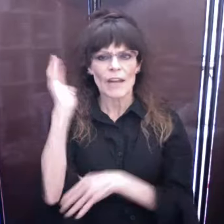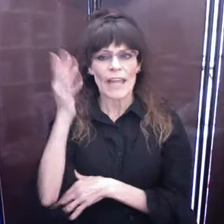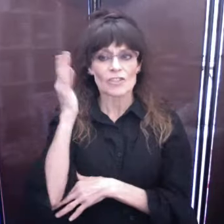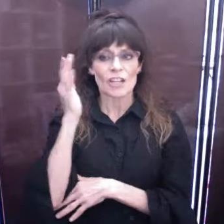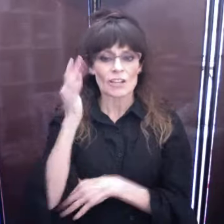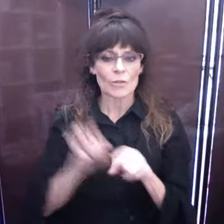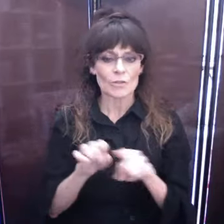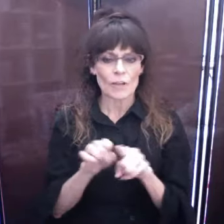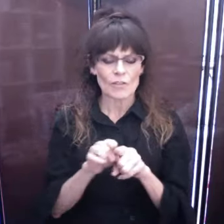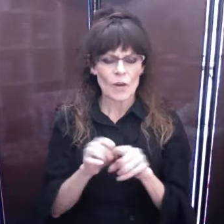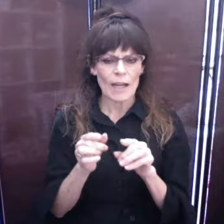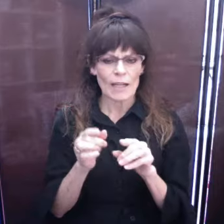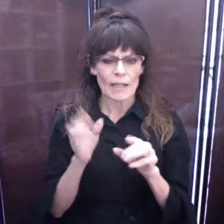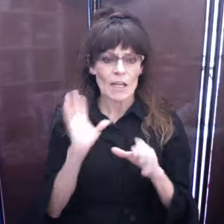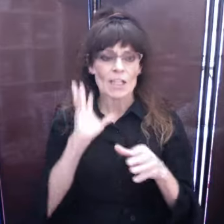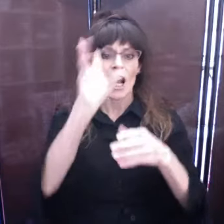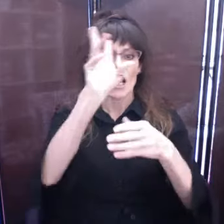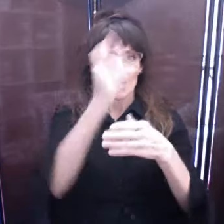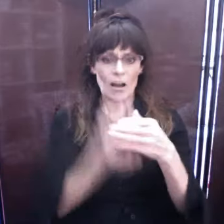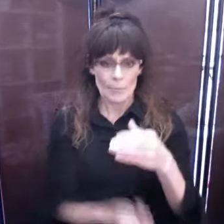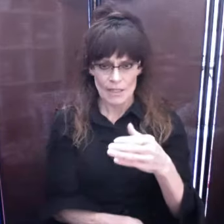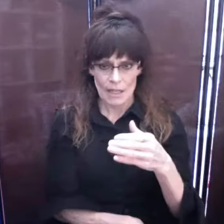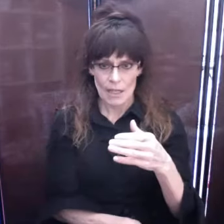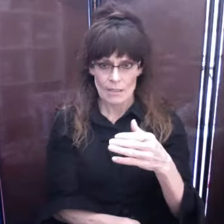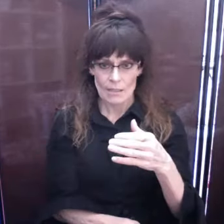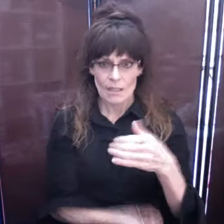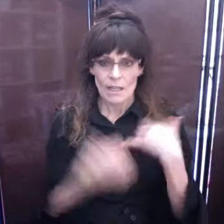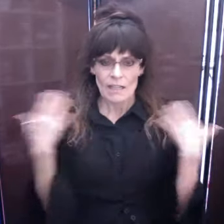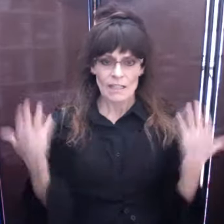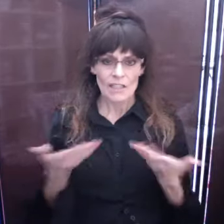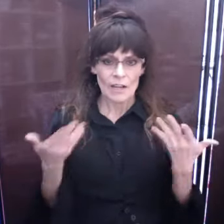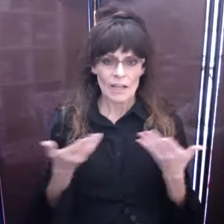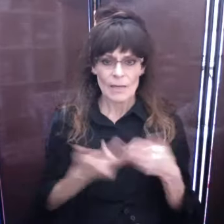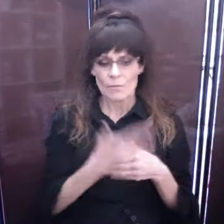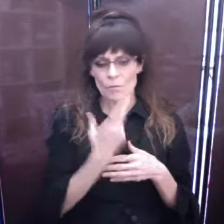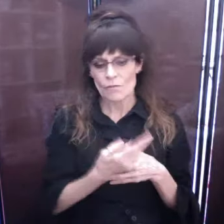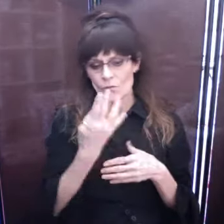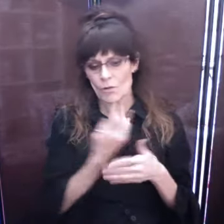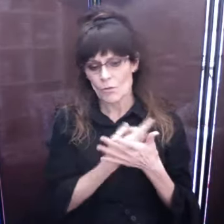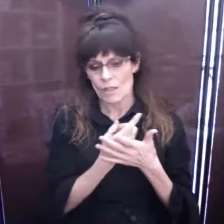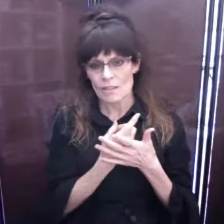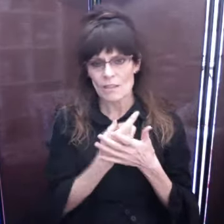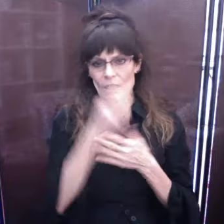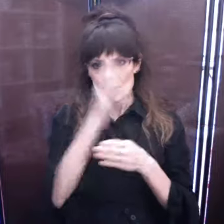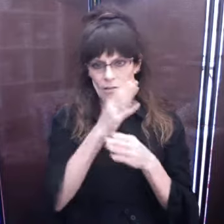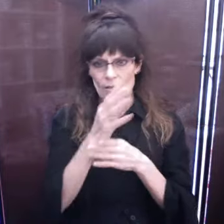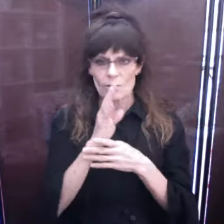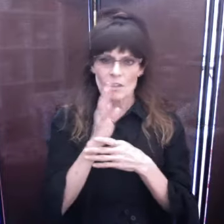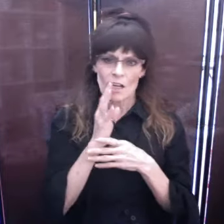so I got caught up in that. And here I am at 3-4 weeks sober, speaking in tongues, healing the blind,